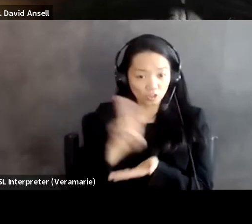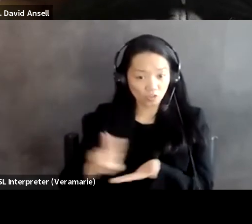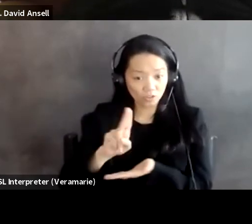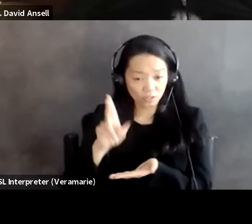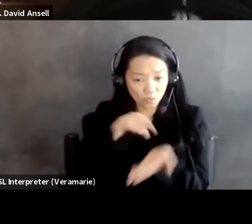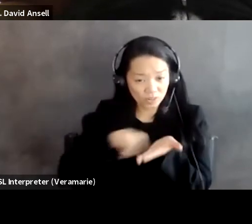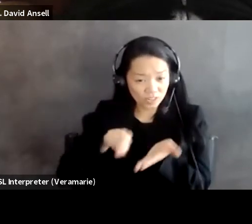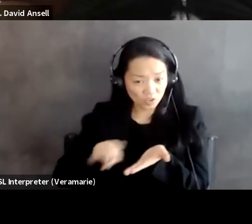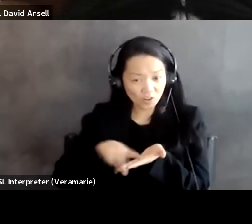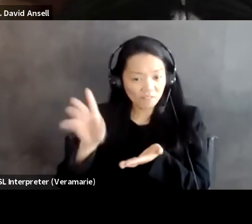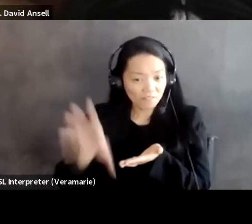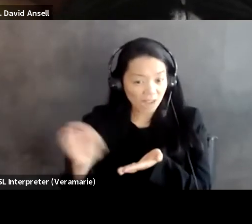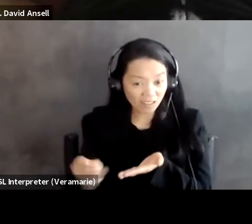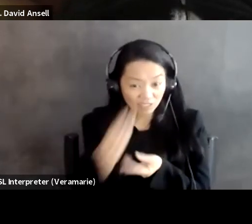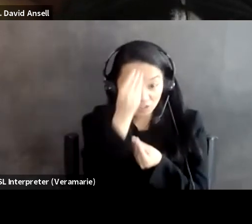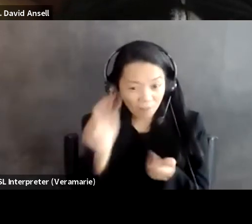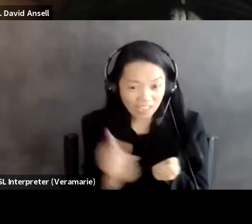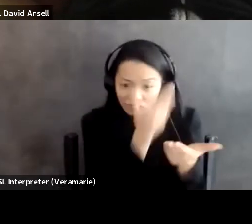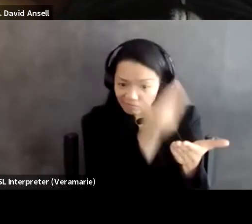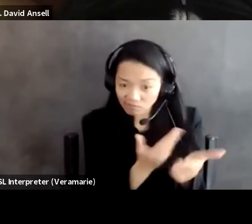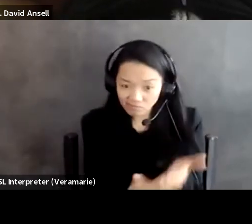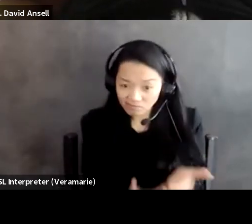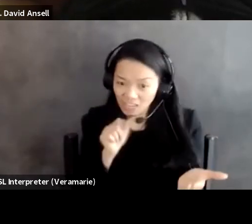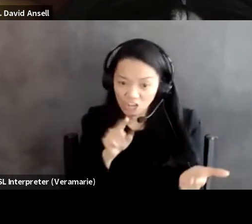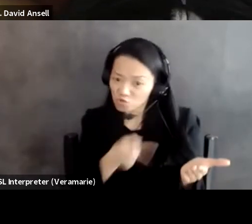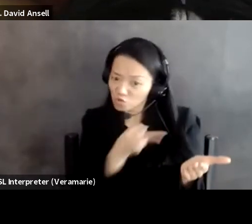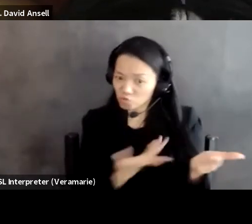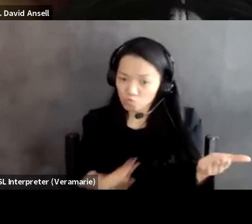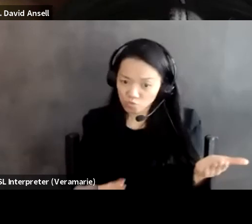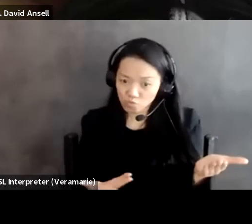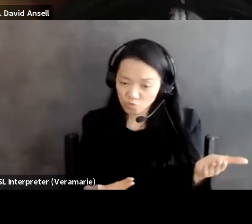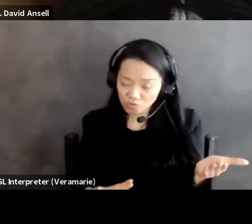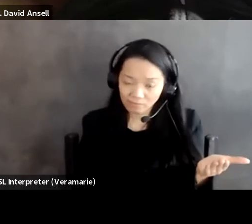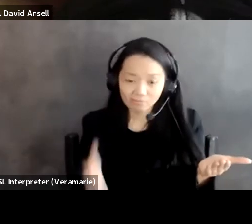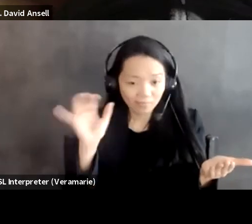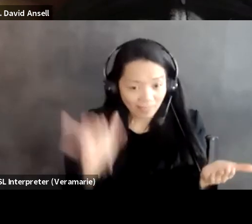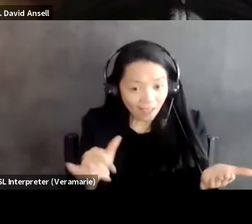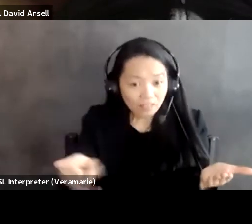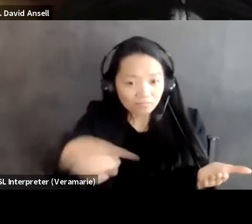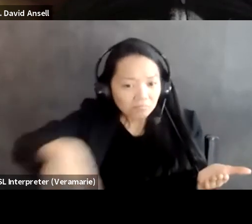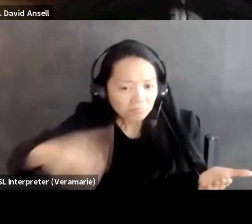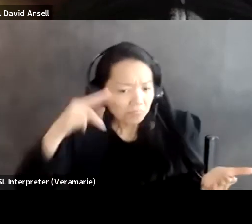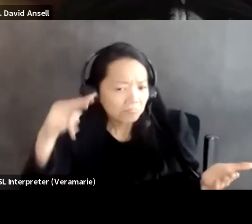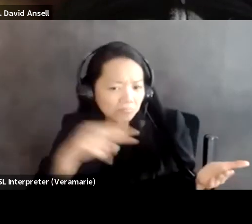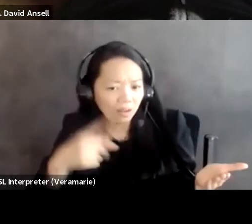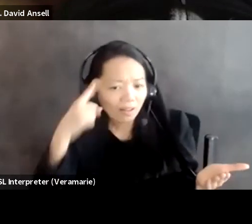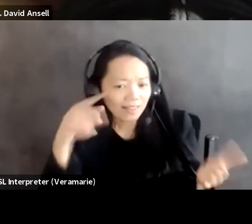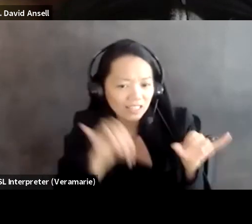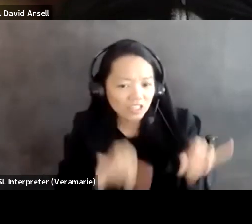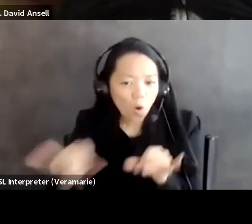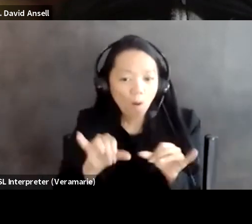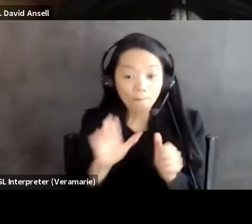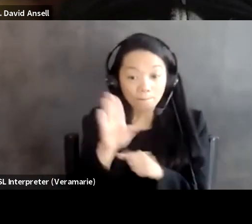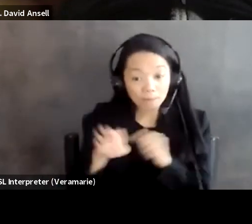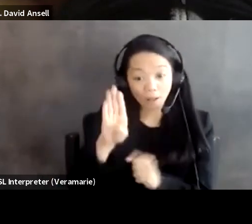found that that's not true. There are certainly stories of that happening. I will not deny that. But remember, that is the status quo. Many times those are people bonding